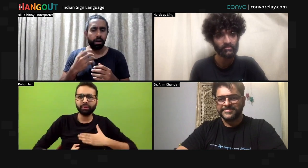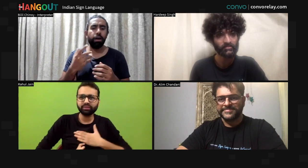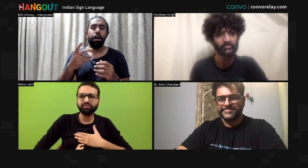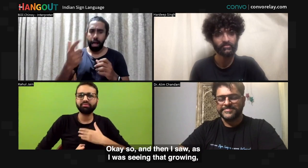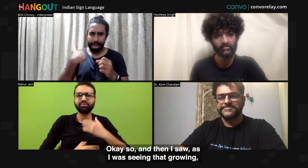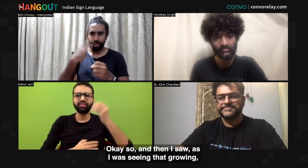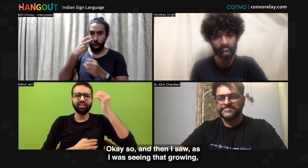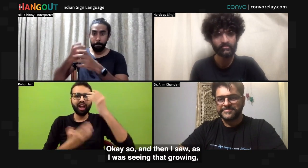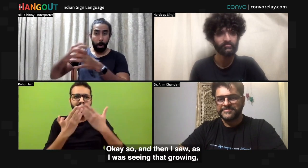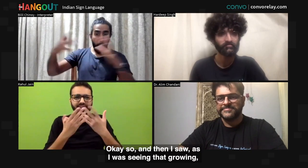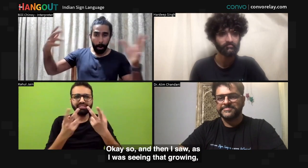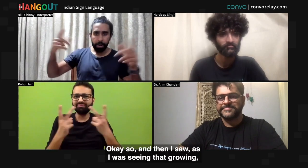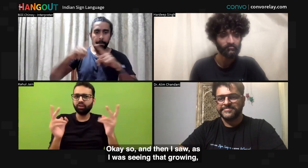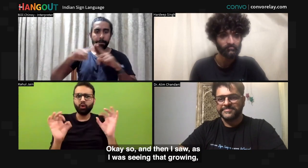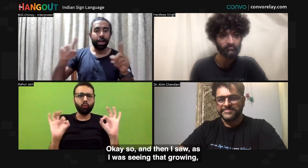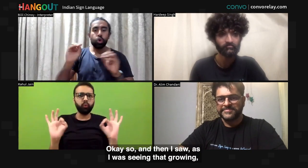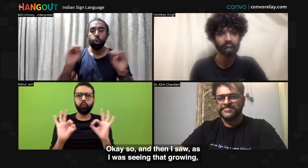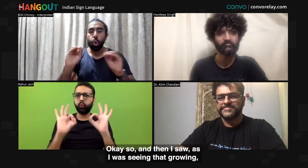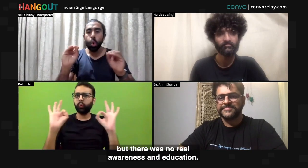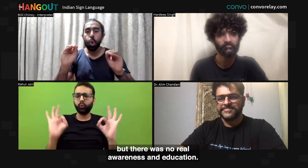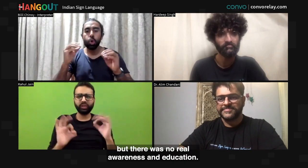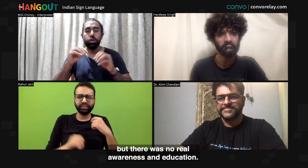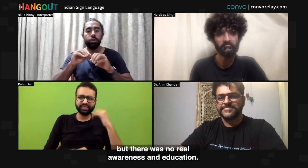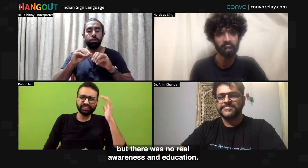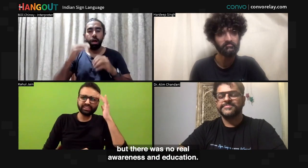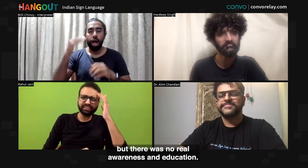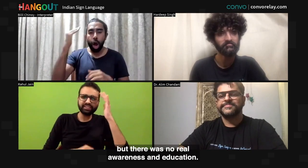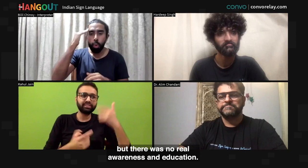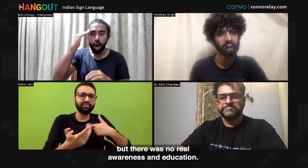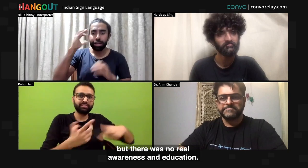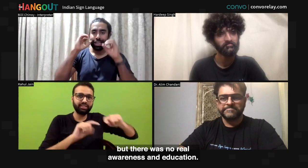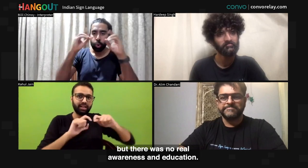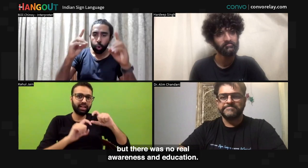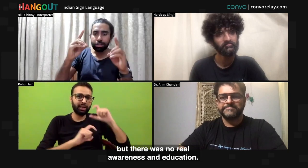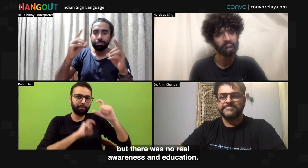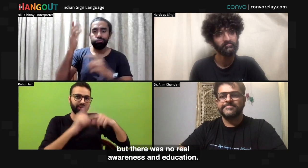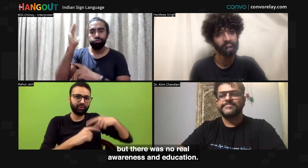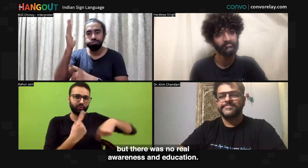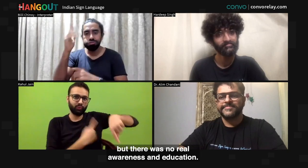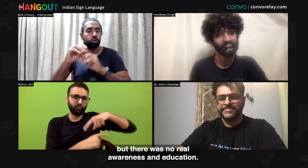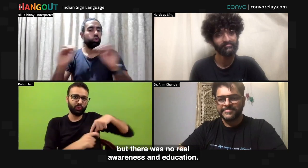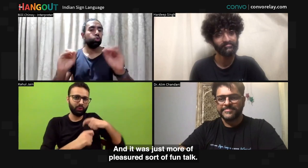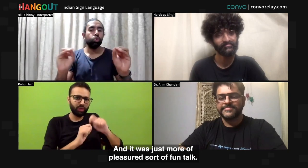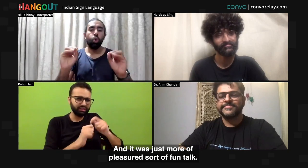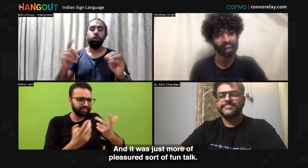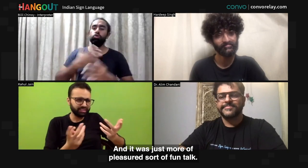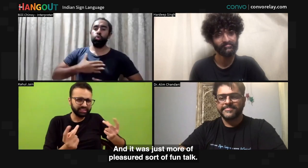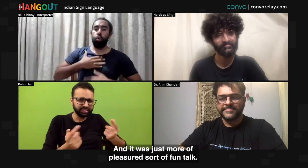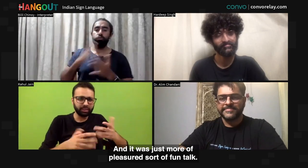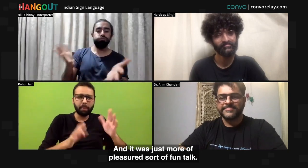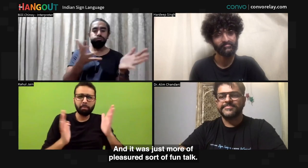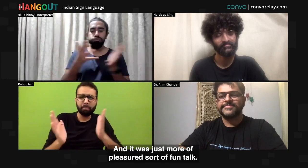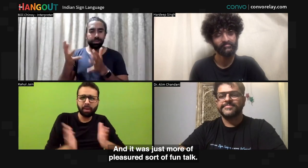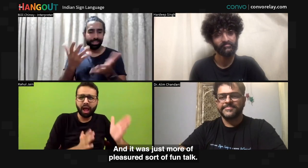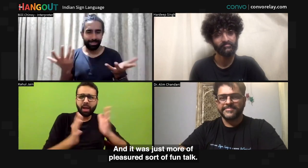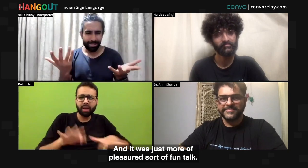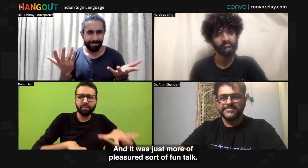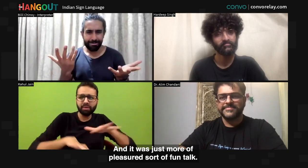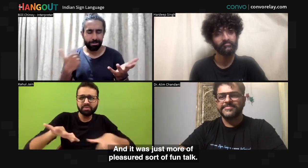And, okay. So, then I, so, as I was seeing that growing, but there was no real awareness in education. And, um, it was just more of, um,